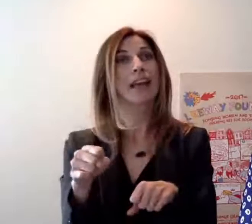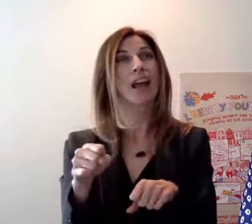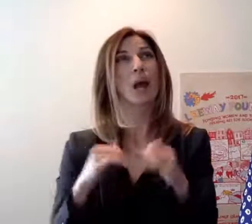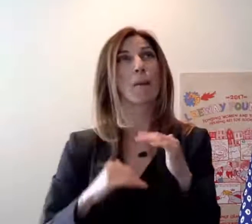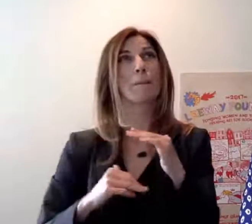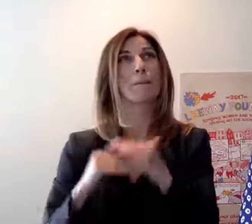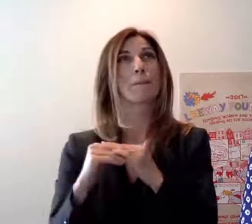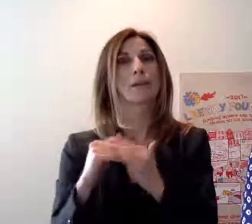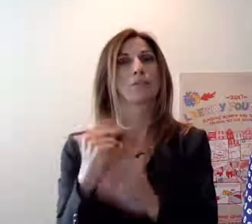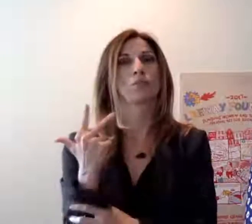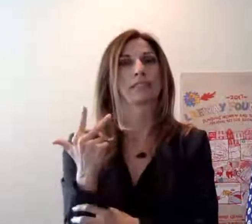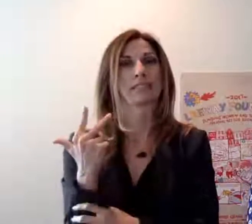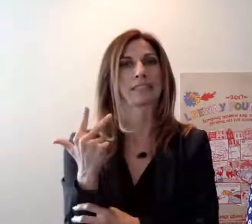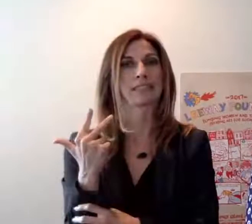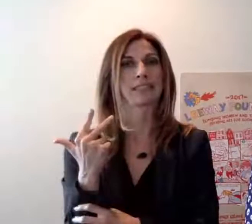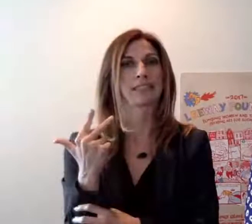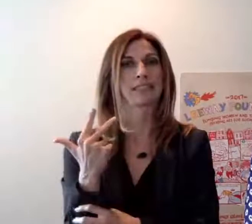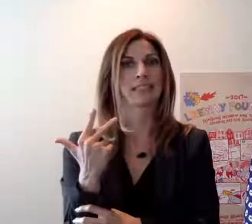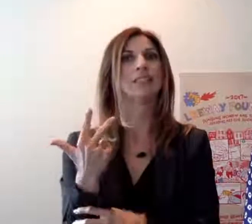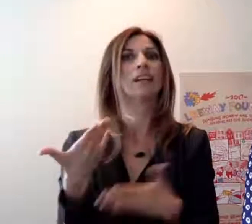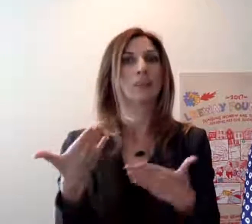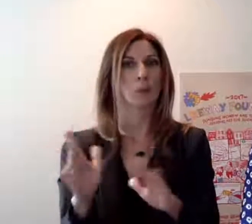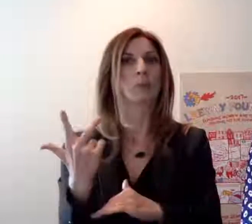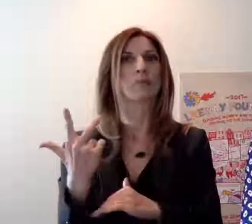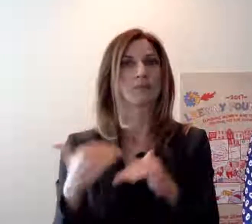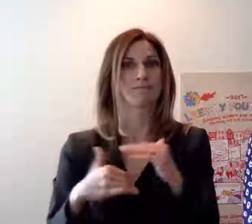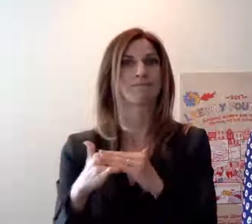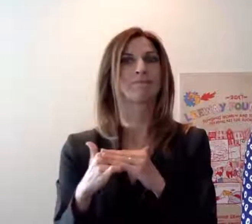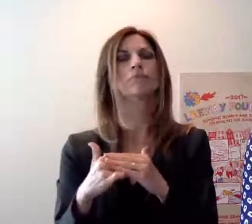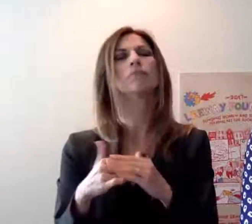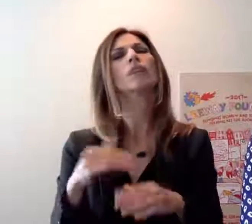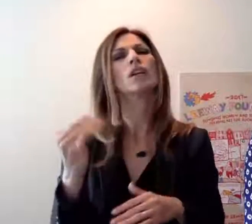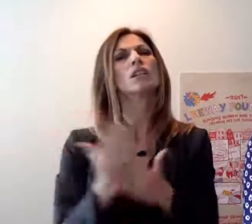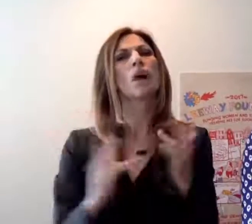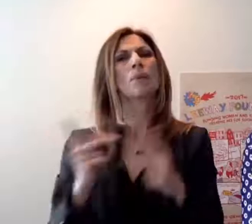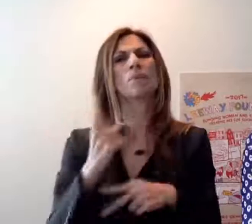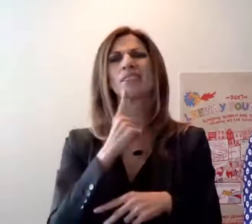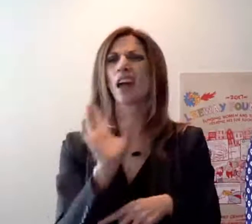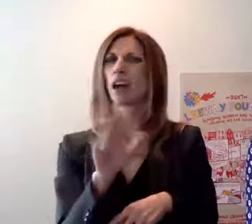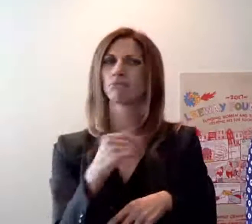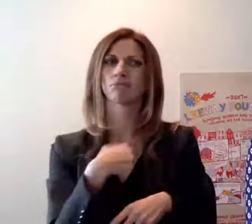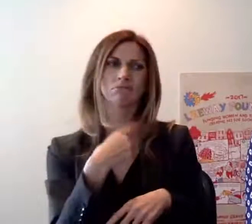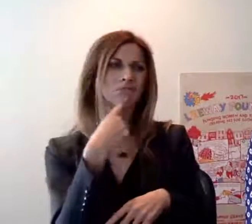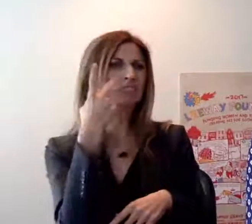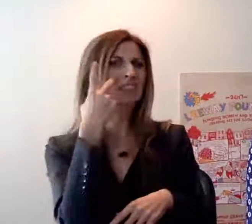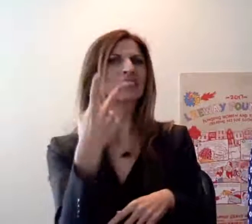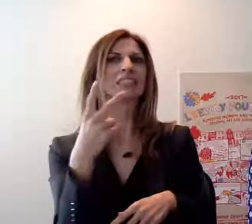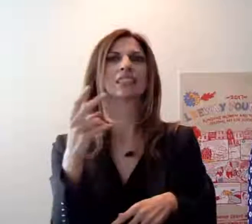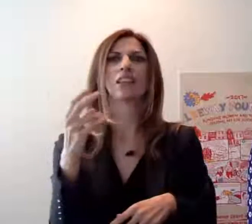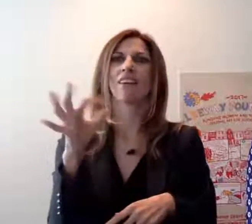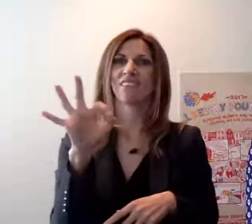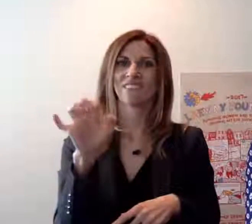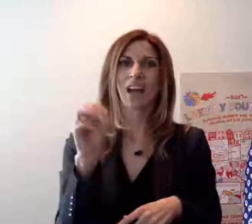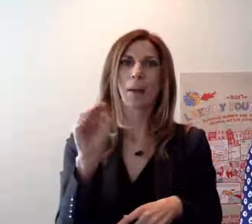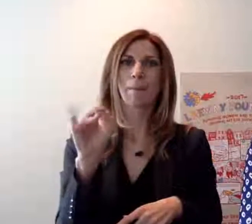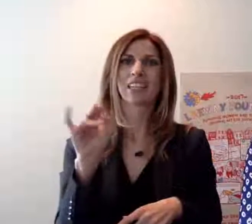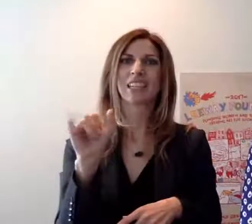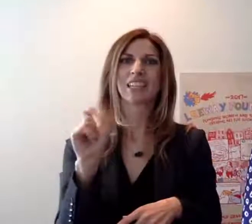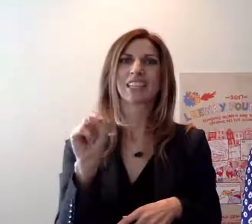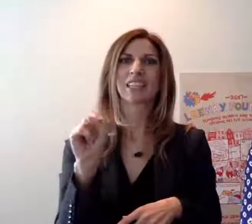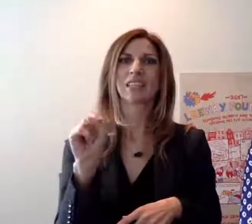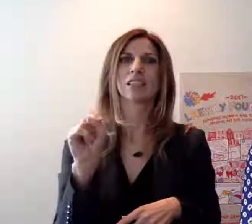more than 3. Now, some folks that I've talked to have said, well, I see on here that you have feminism and you also